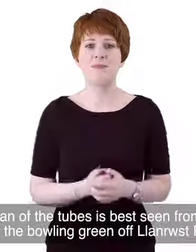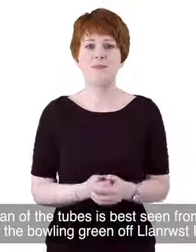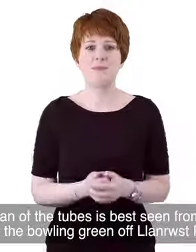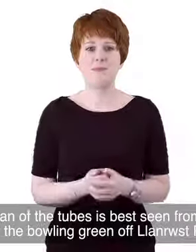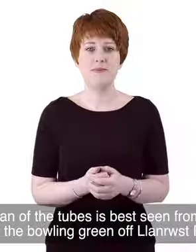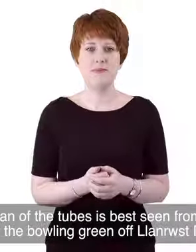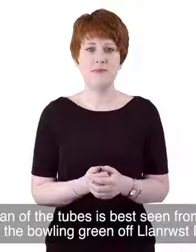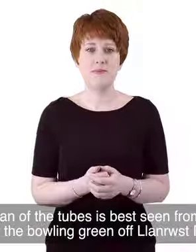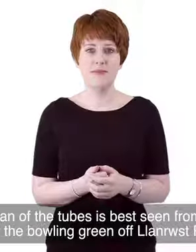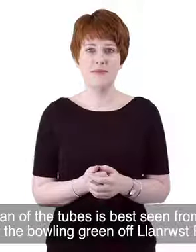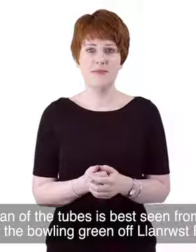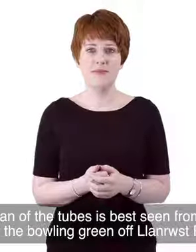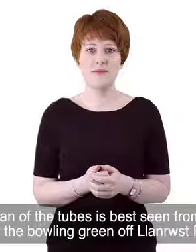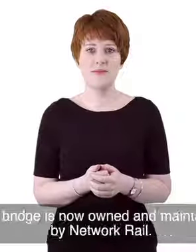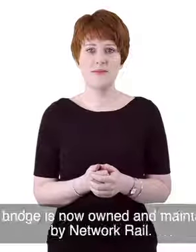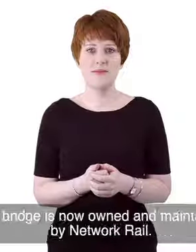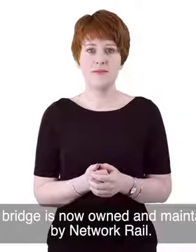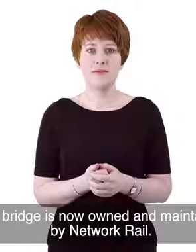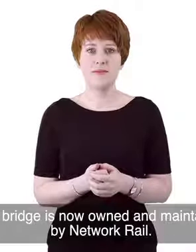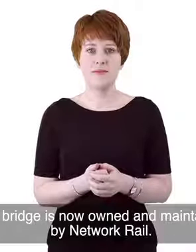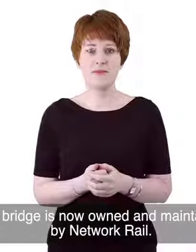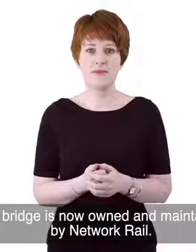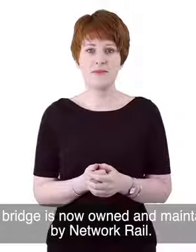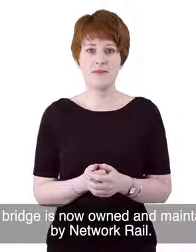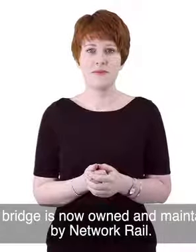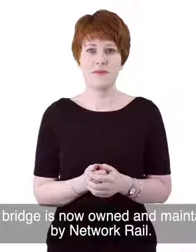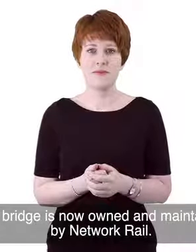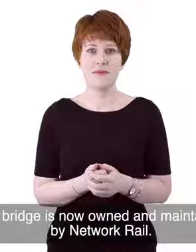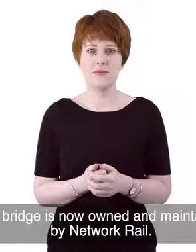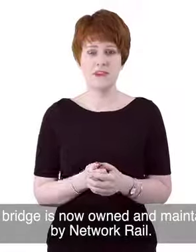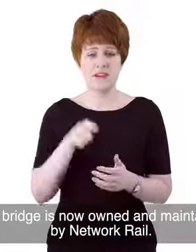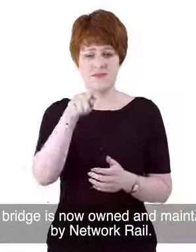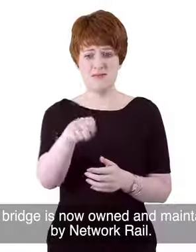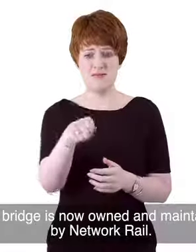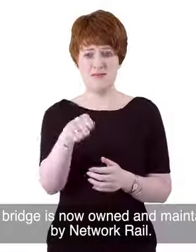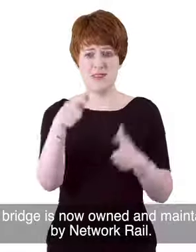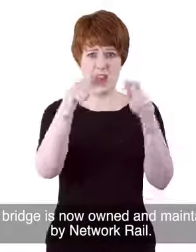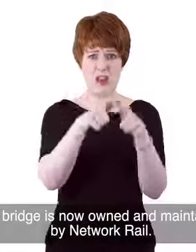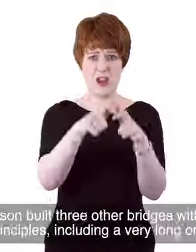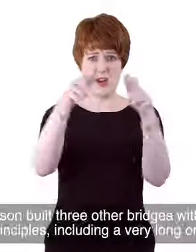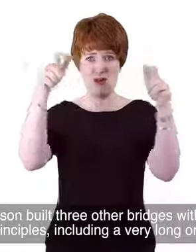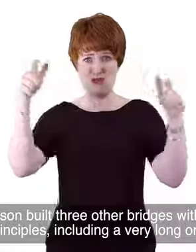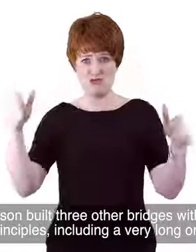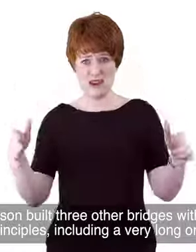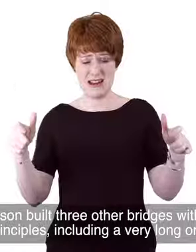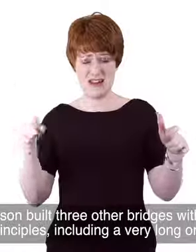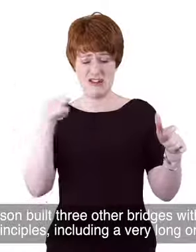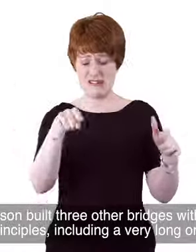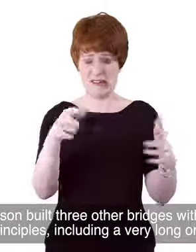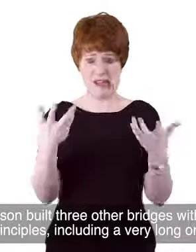off Llanrwst Road. The bridge is now owned and maintained by Network Rail. Stephenson built 3 other bridges with the